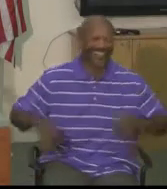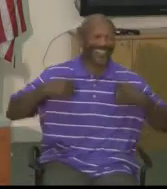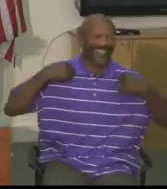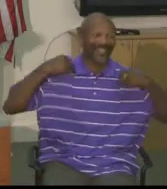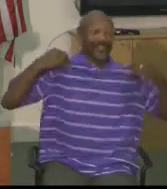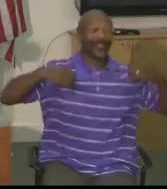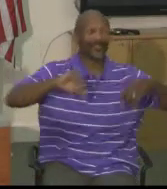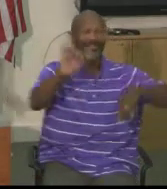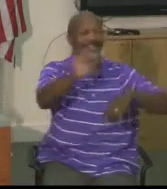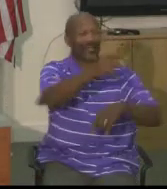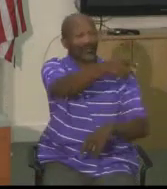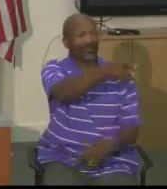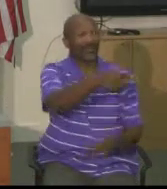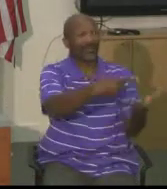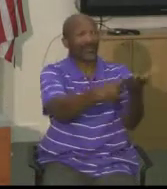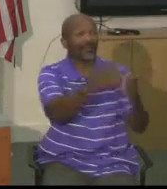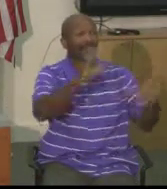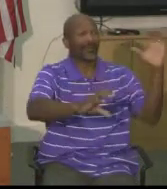Same with these two.